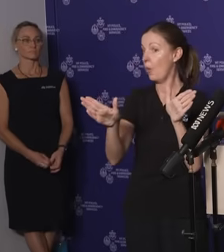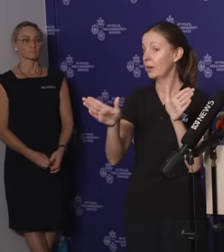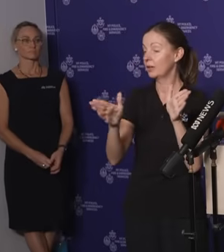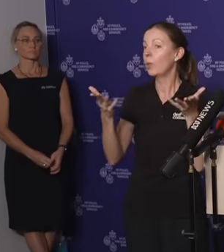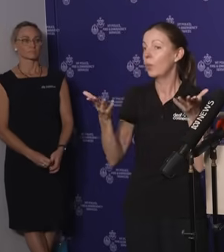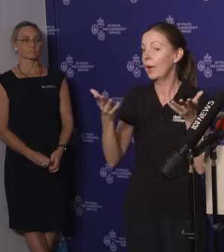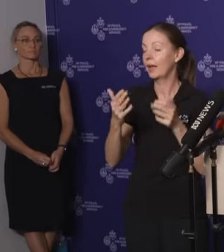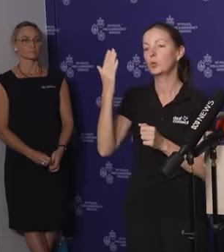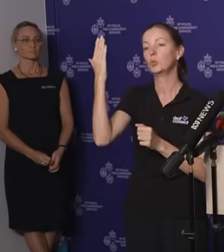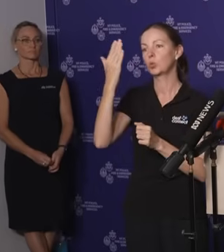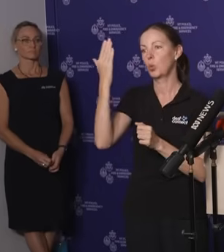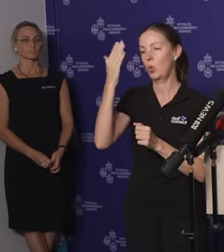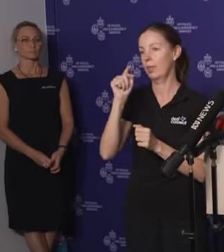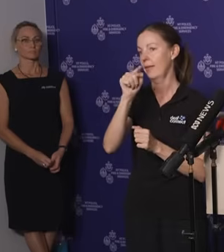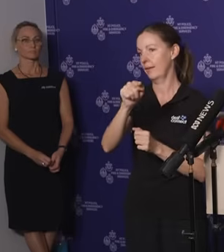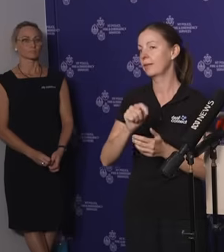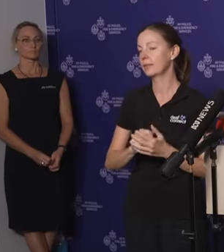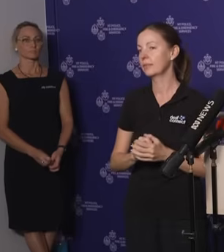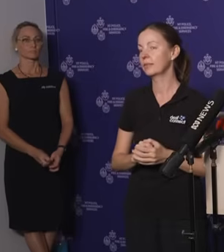school. Aragabu